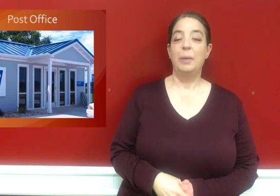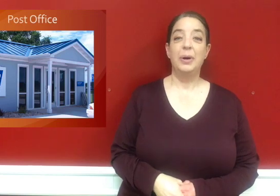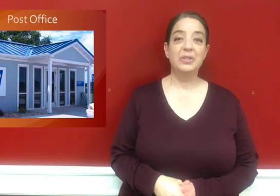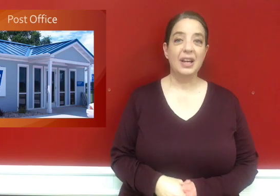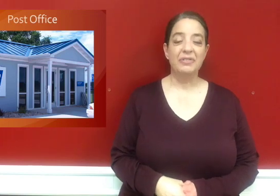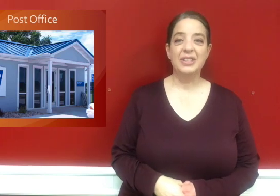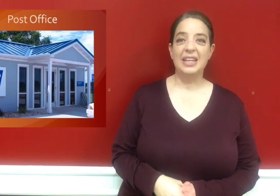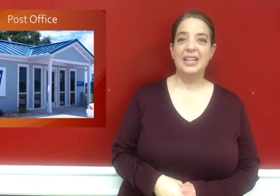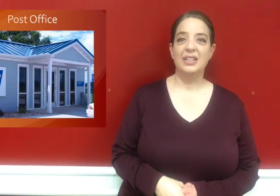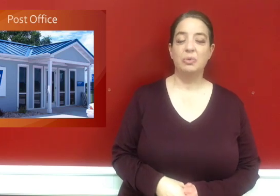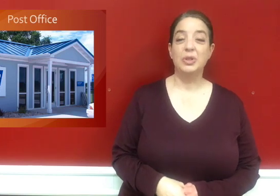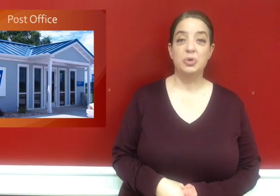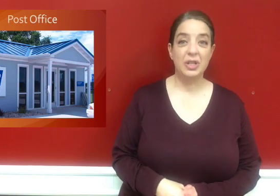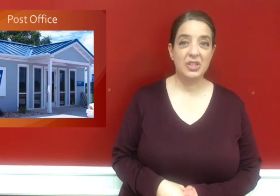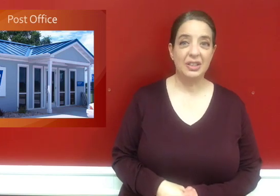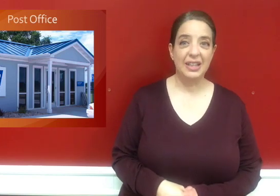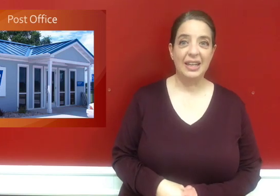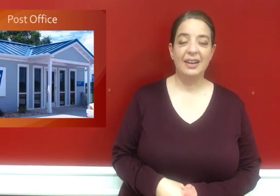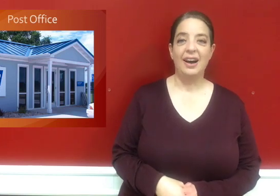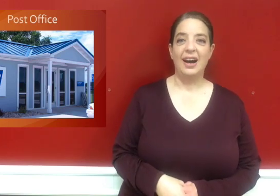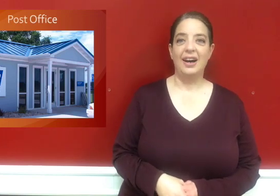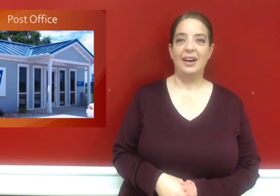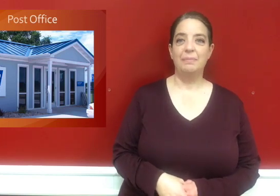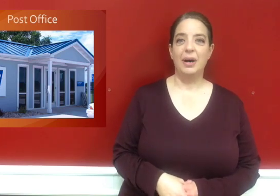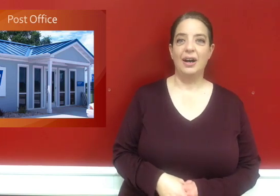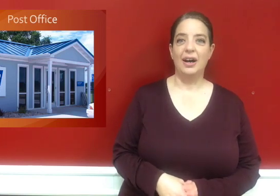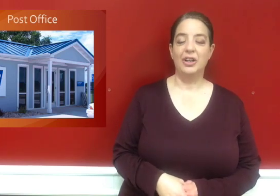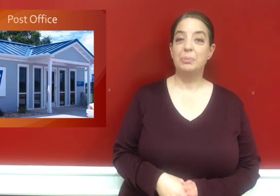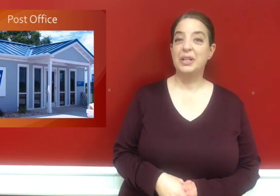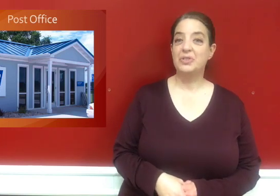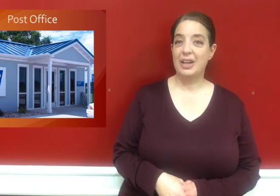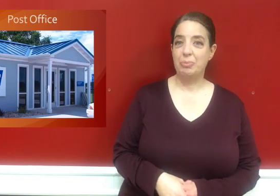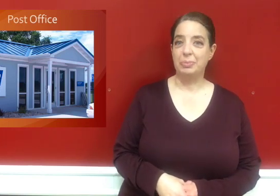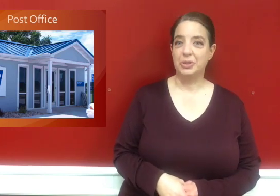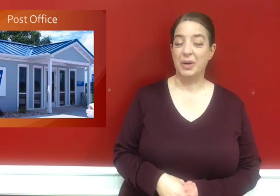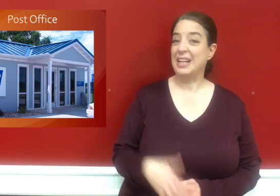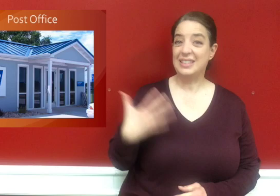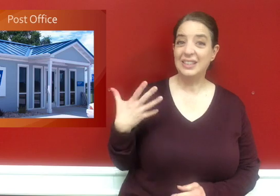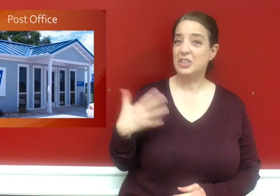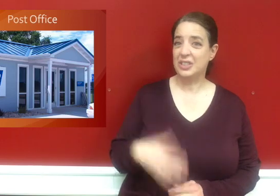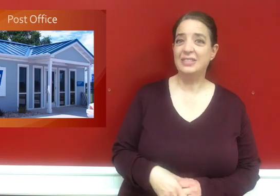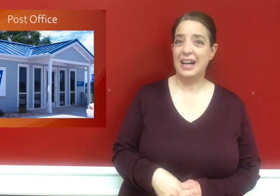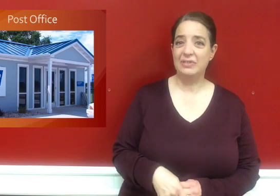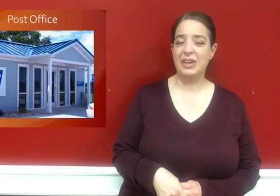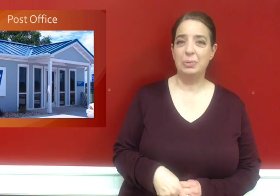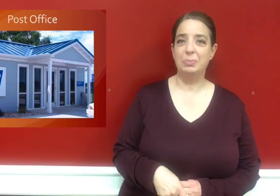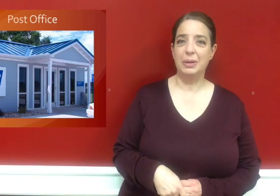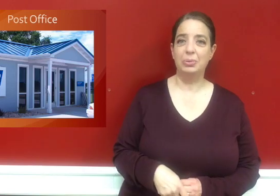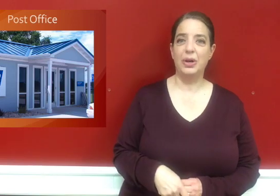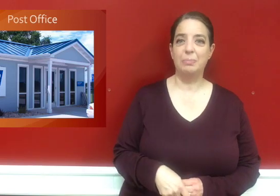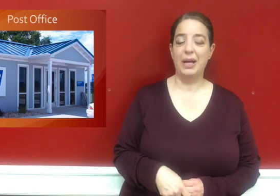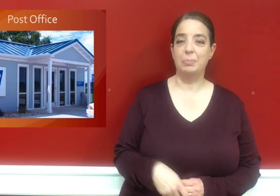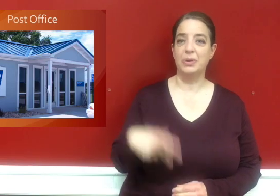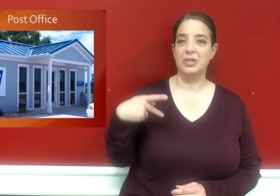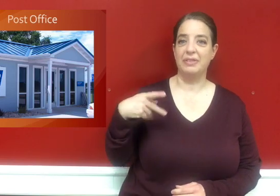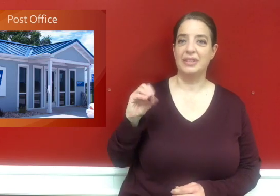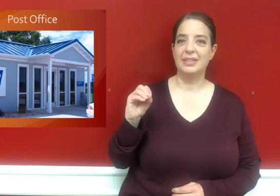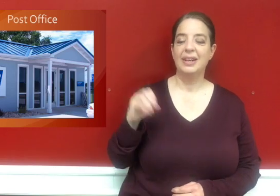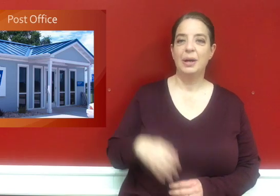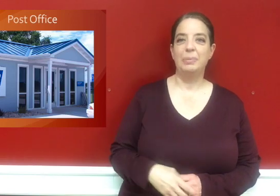Post office was traditionally a good place for deaf people to work, and still is. There's still a lot of deaf people employed by the post office